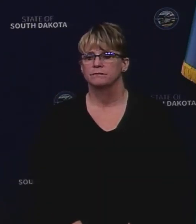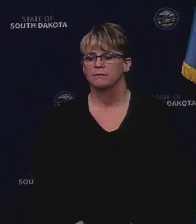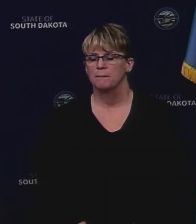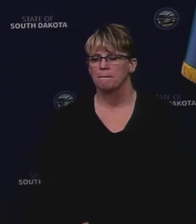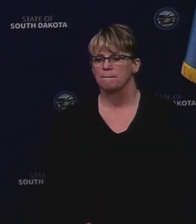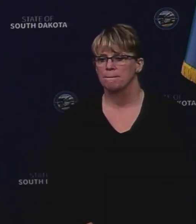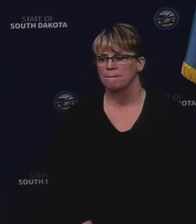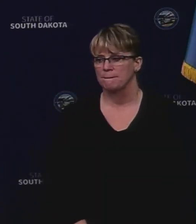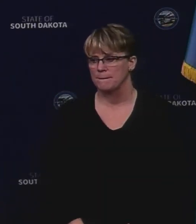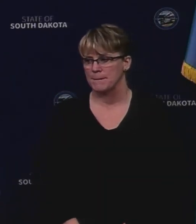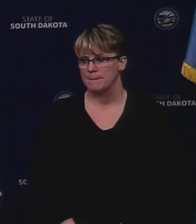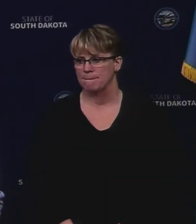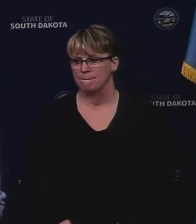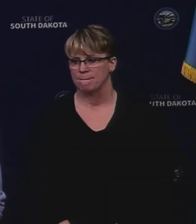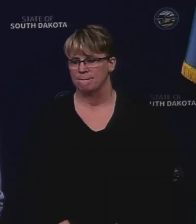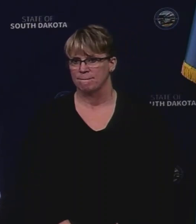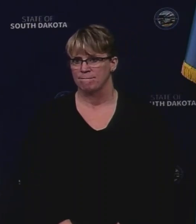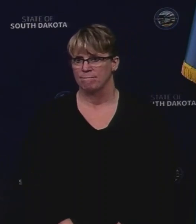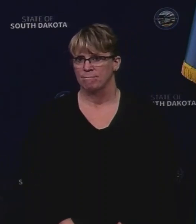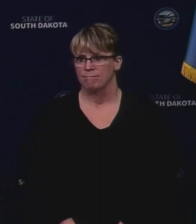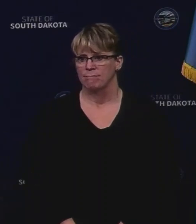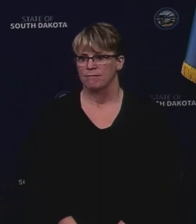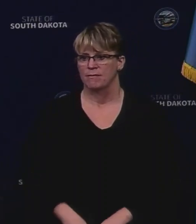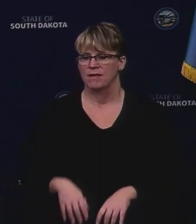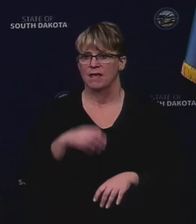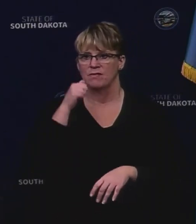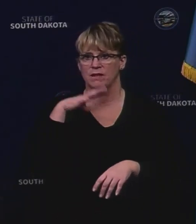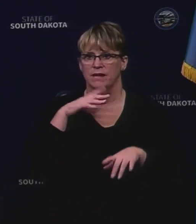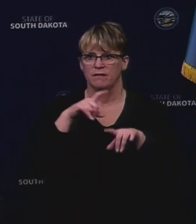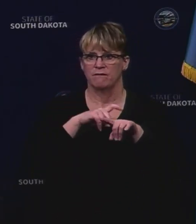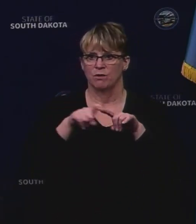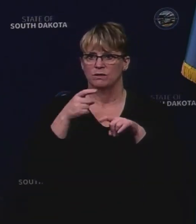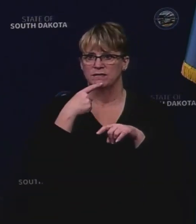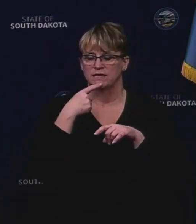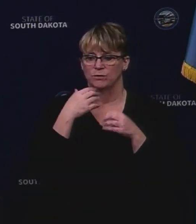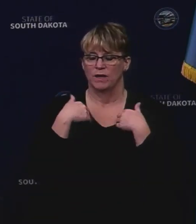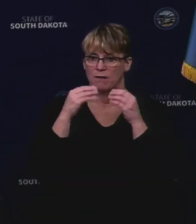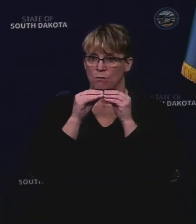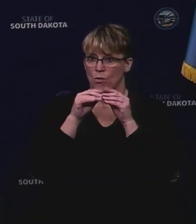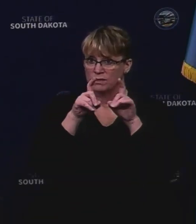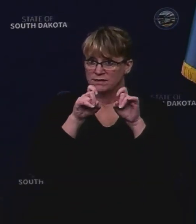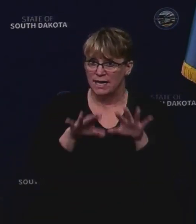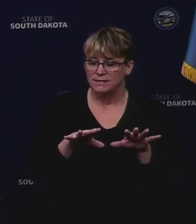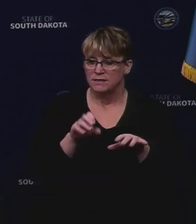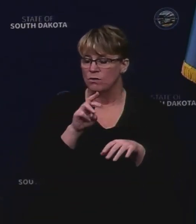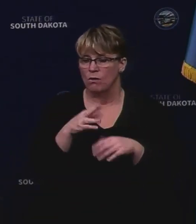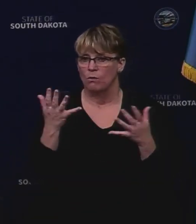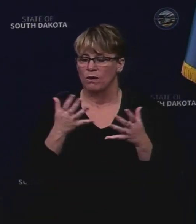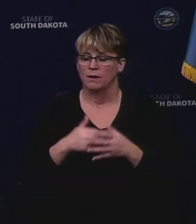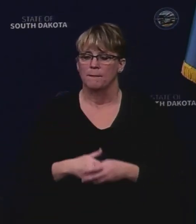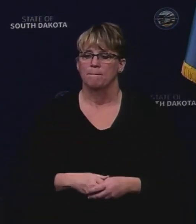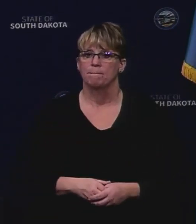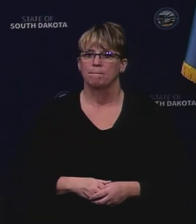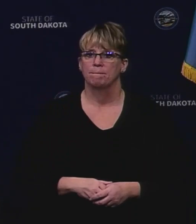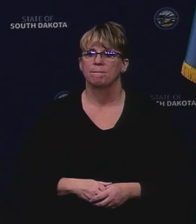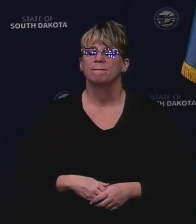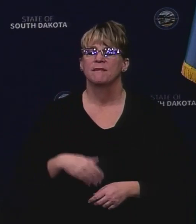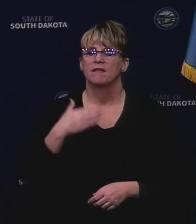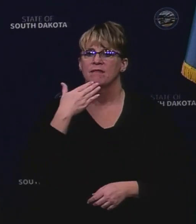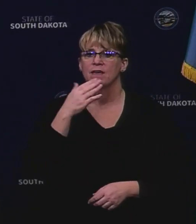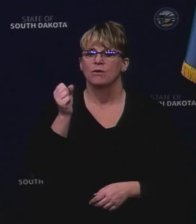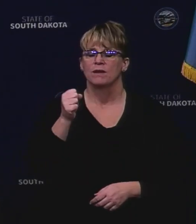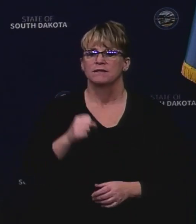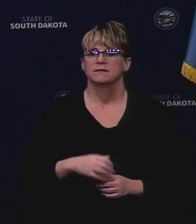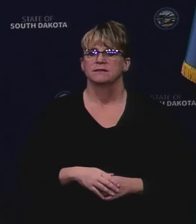Gotcha. Is testing being ramped up for those first contacts then, or do they have to be symptomatic? Thank you for that